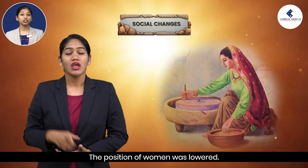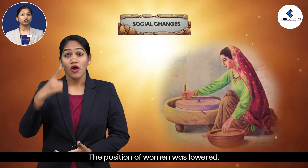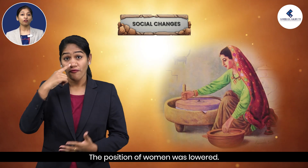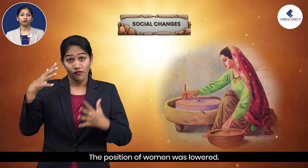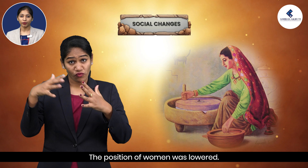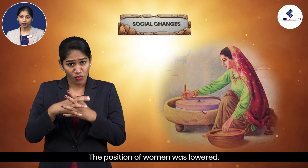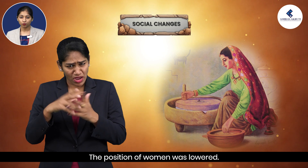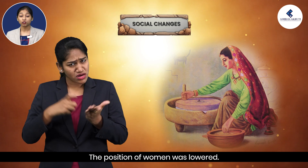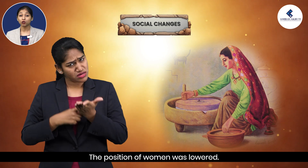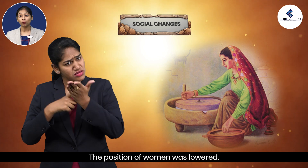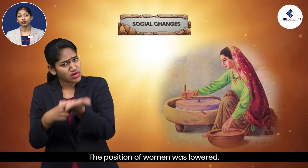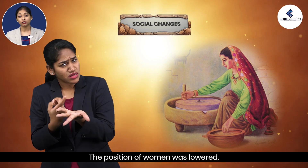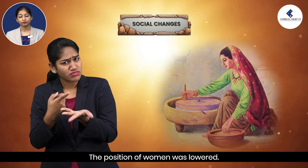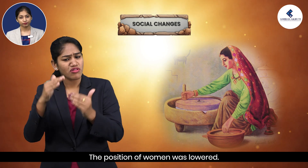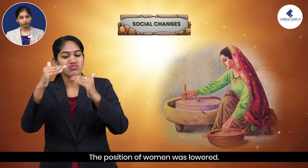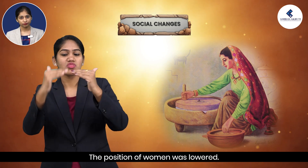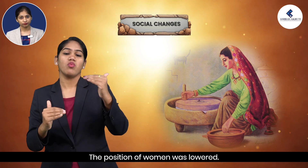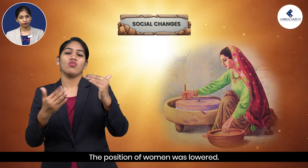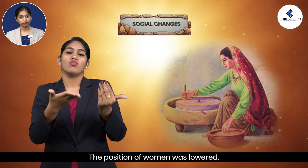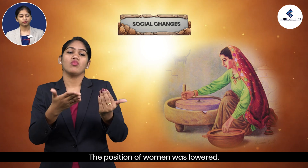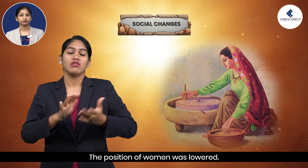The position of women was lowered.